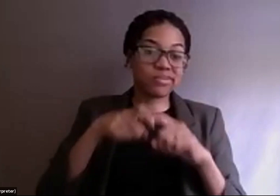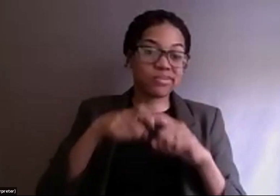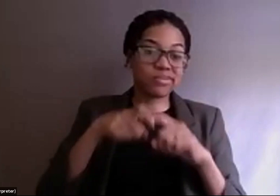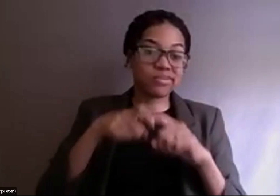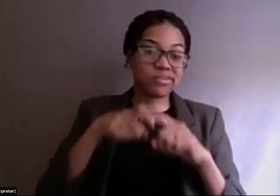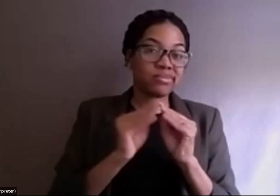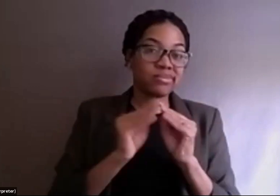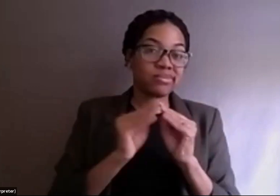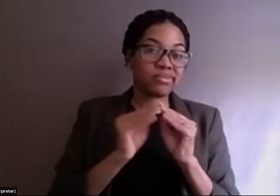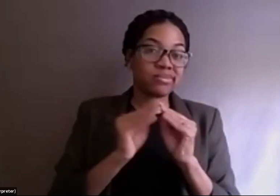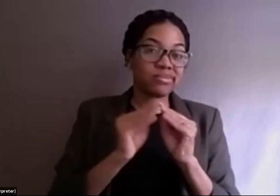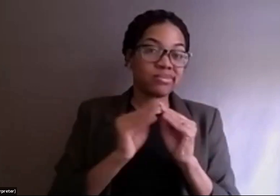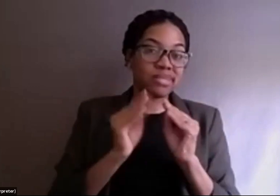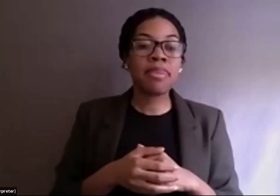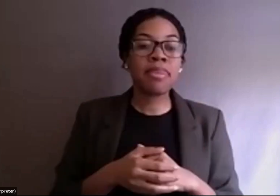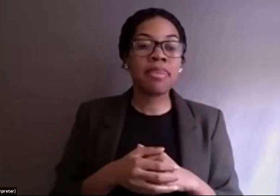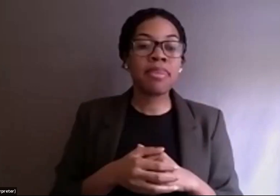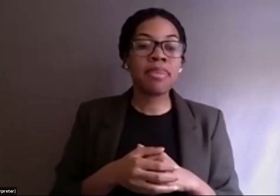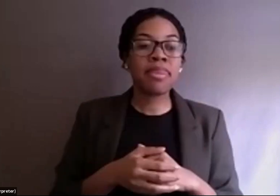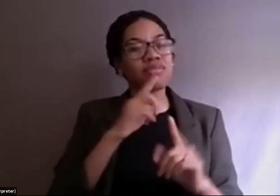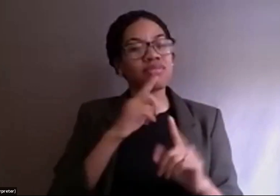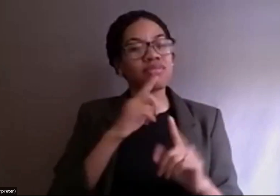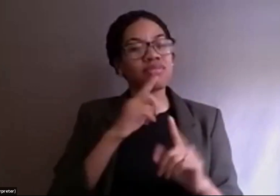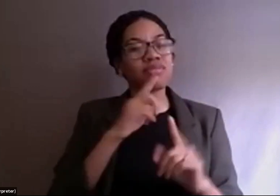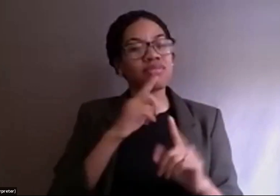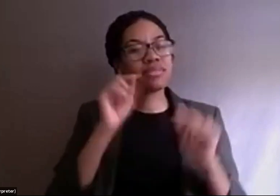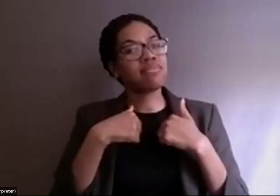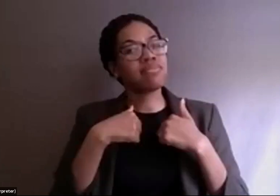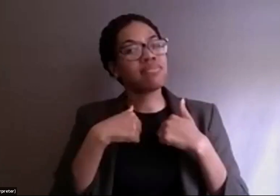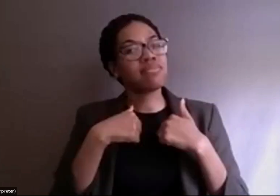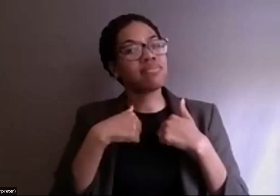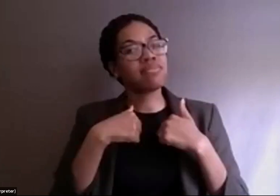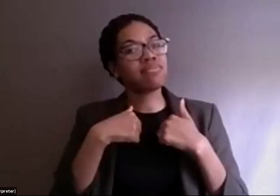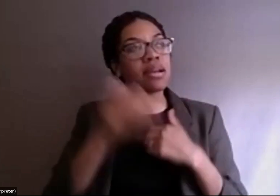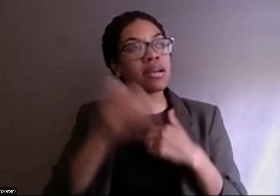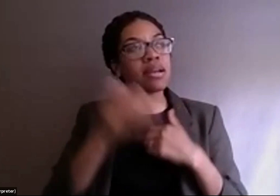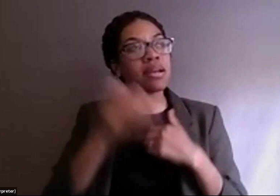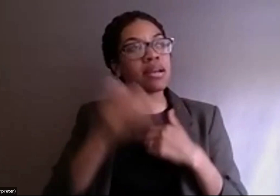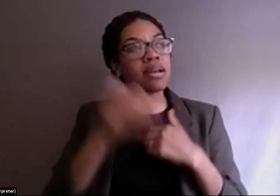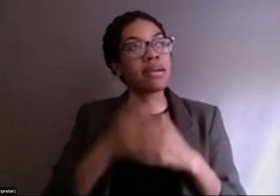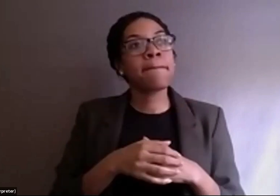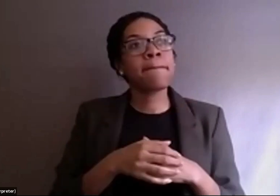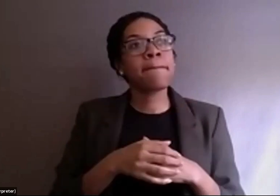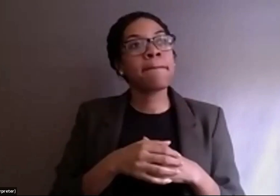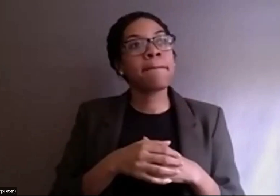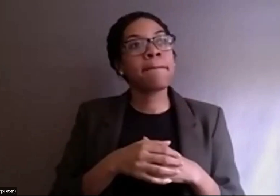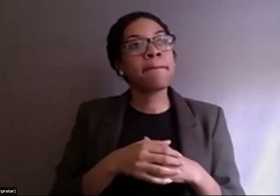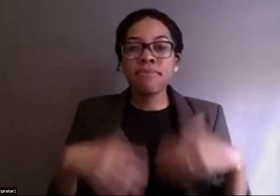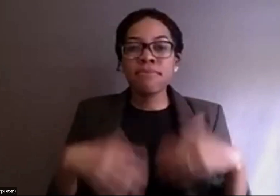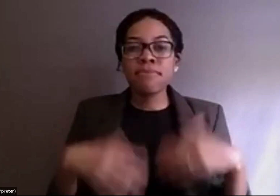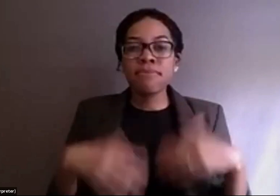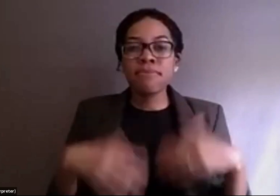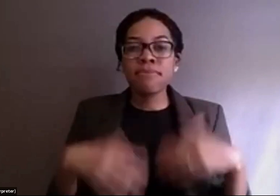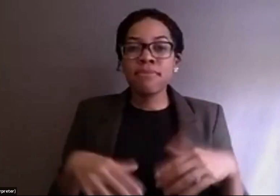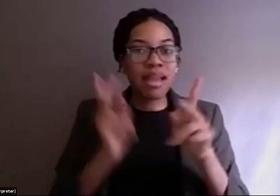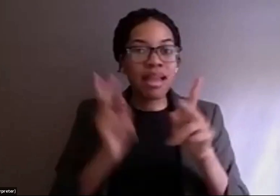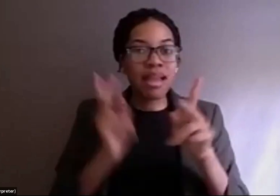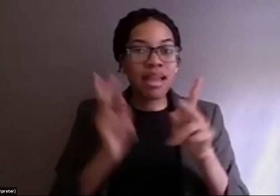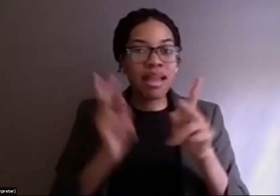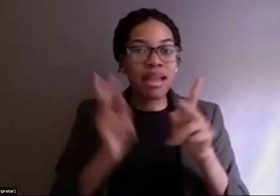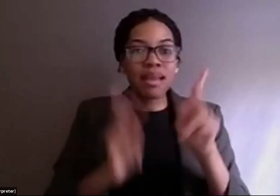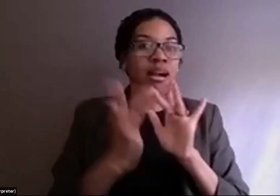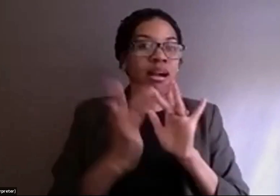of surprised us, because we had a lot of people reaching out to us, young